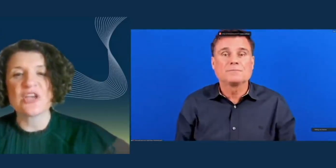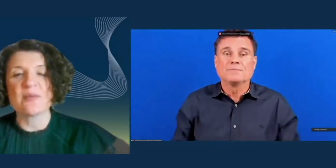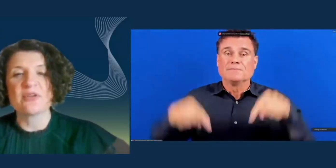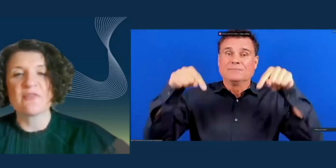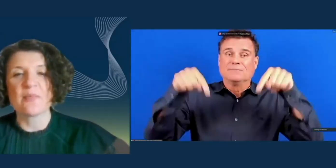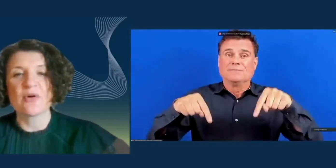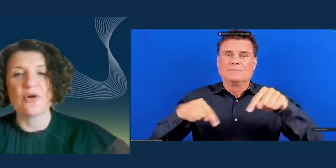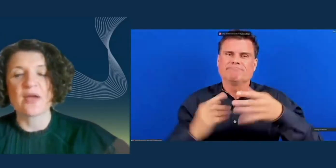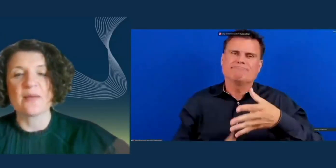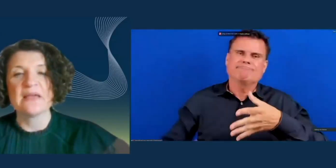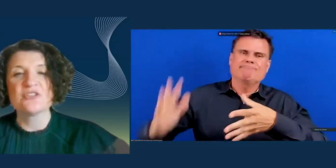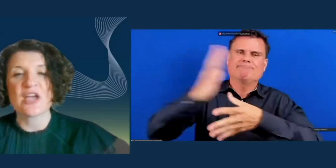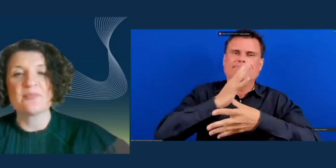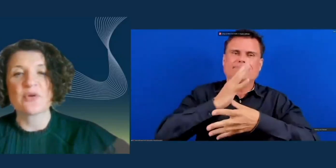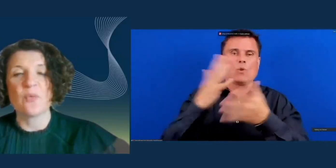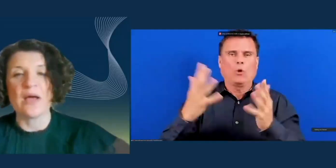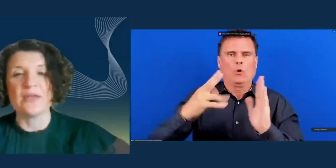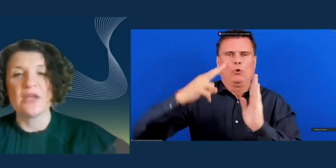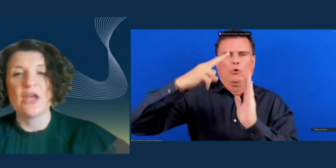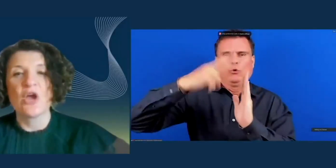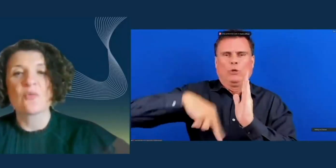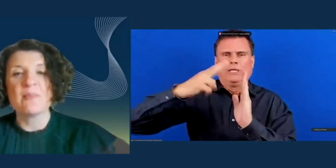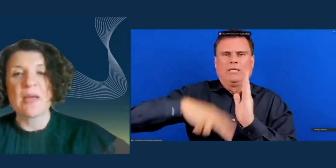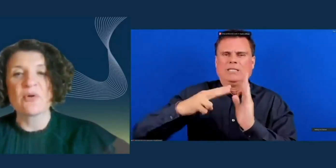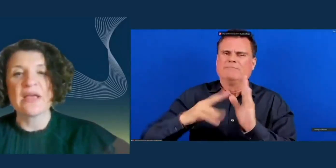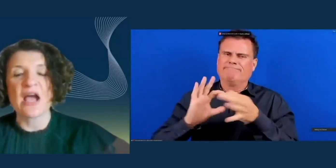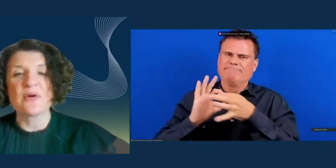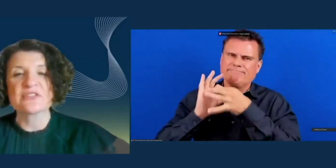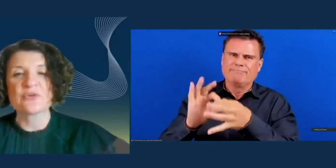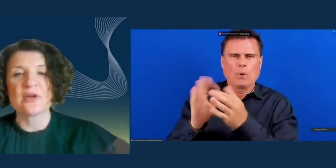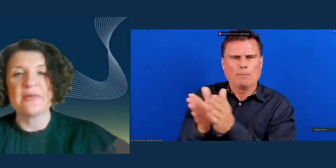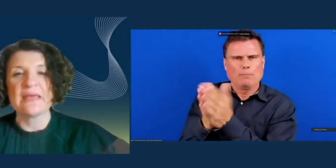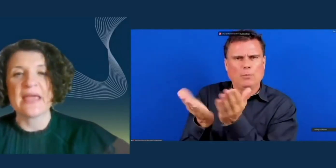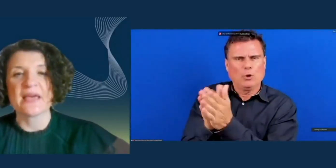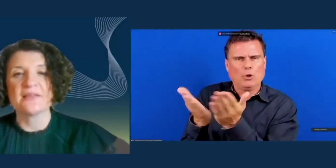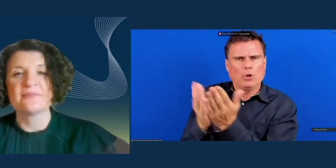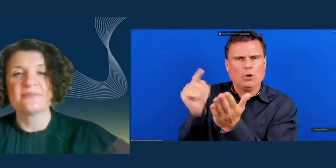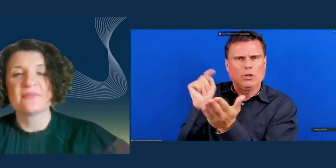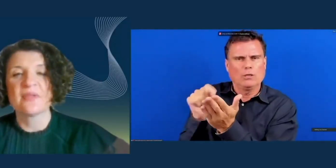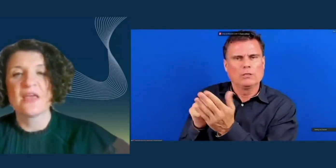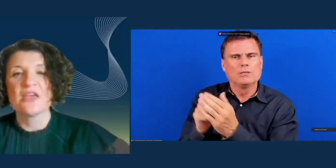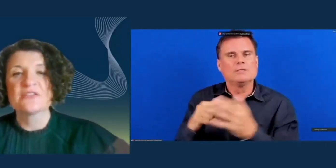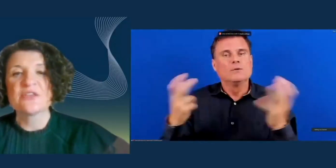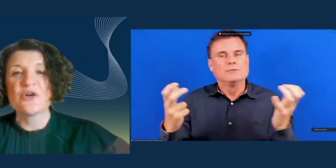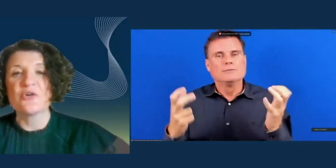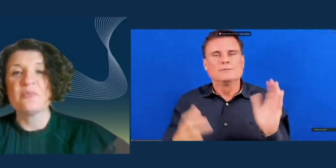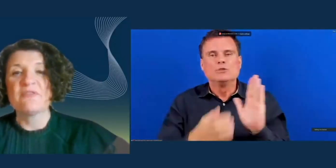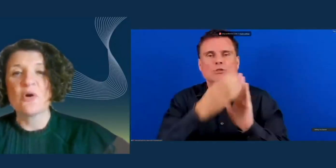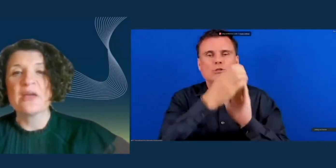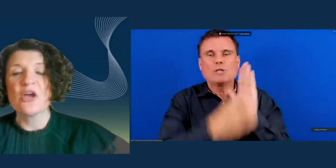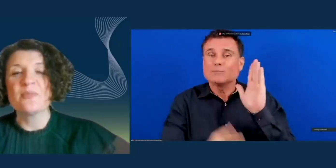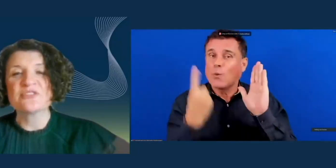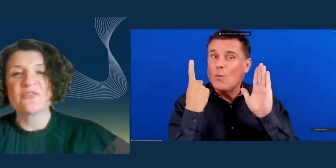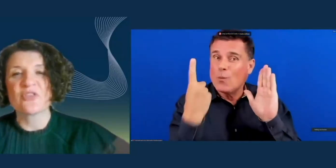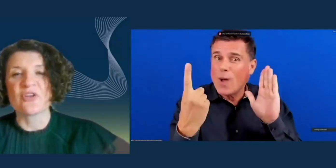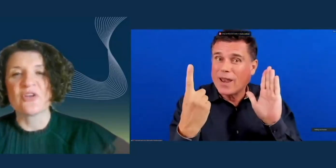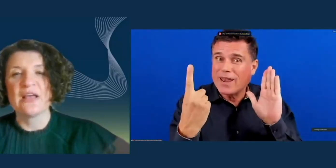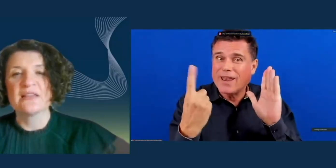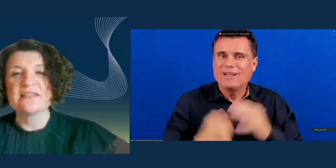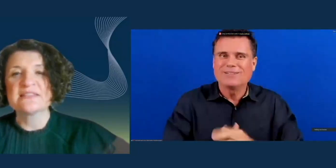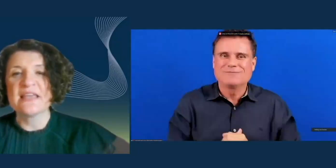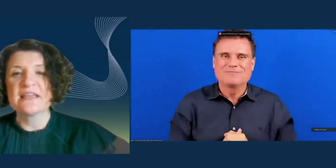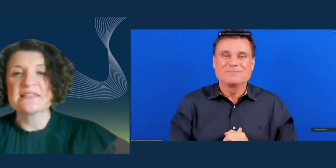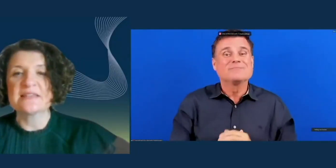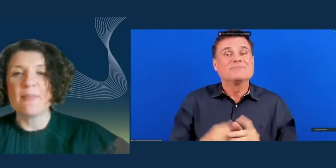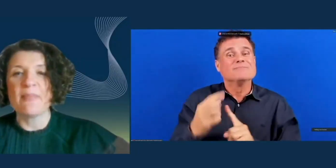this chapter of our program Chapter 1, Remembering How Our Story Began. So before we go much further,